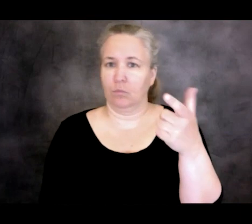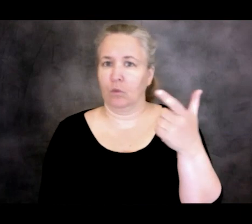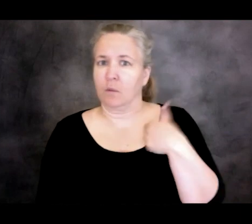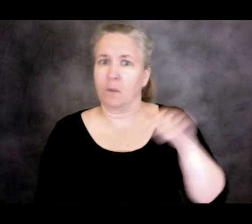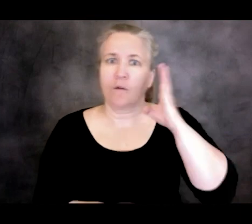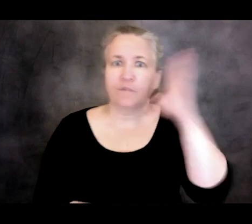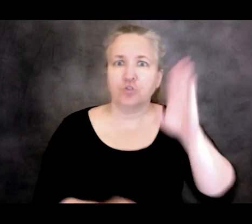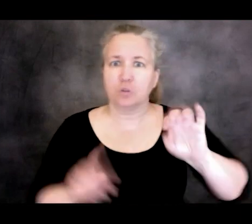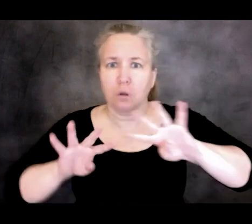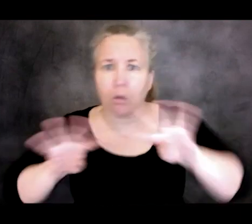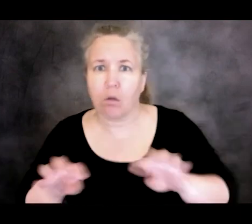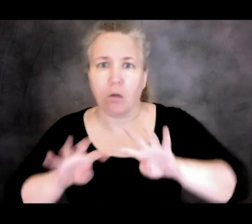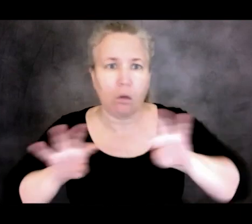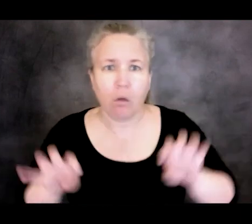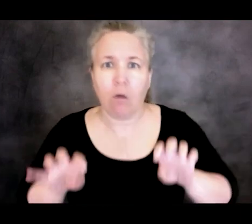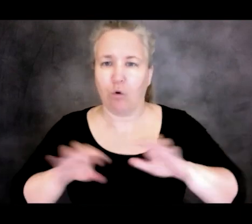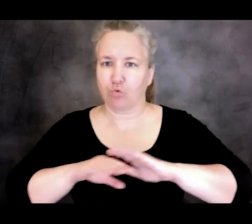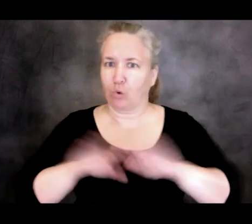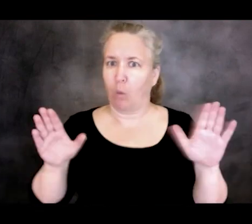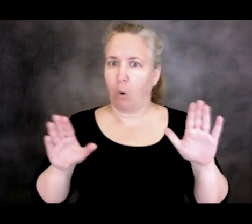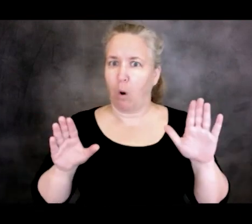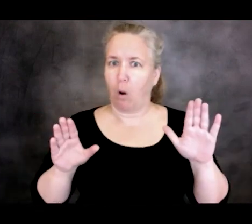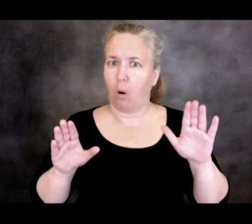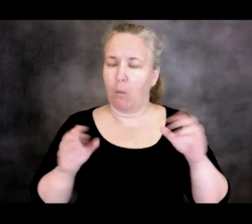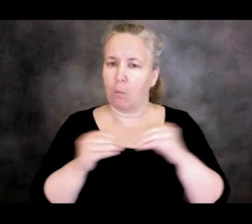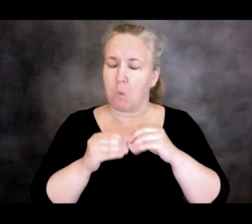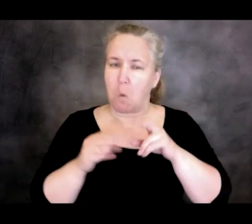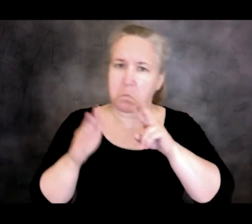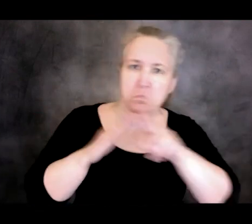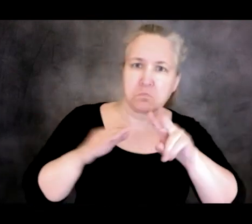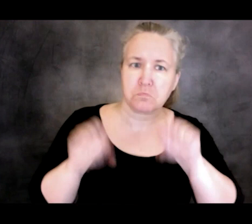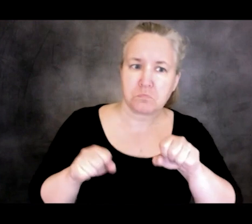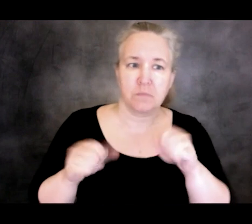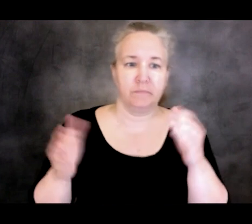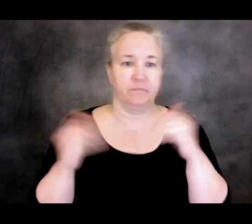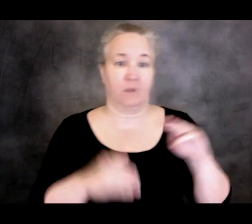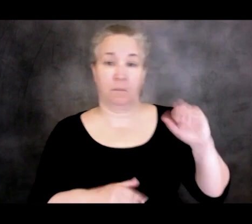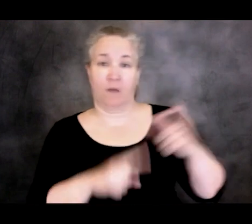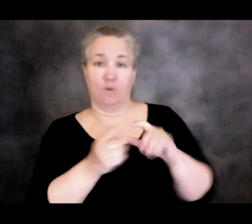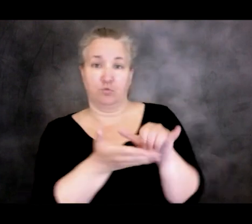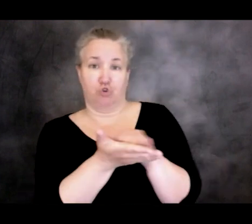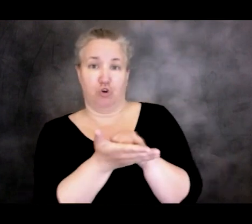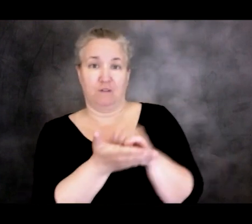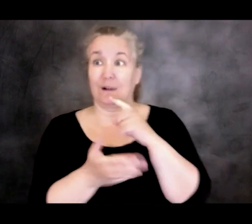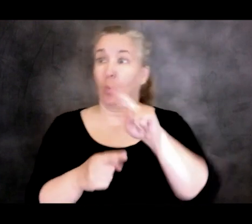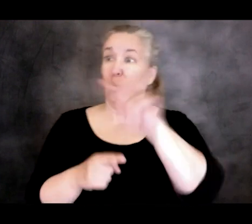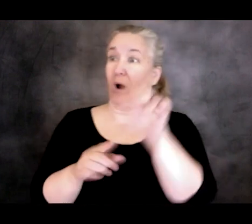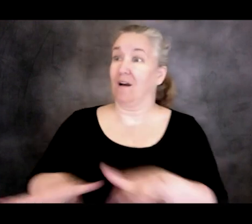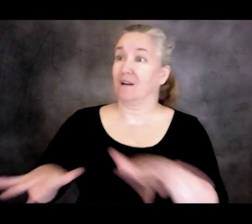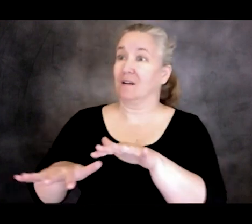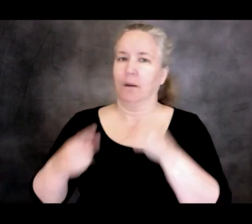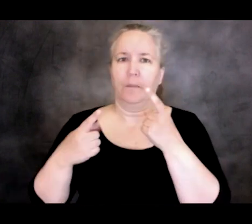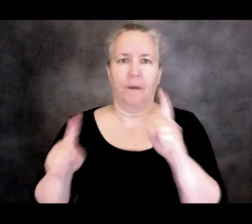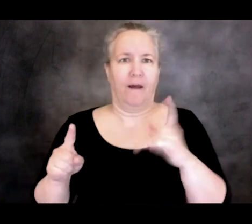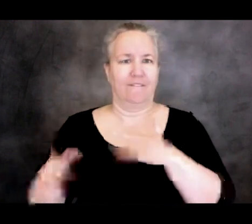up in the air anymore. Max from New York said, I finally feel like I'm part of the US, like I'm no longer living